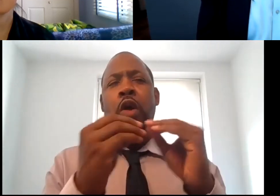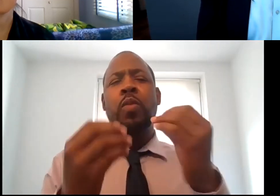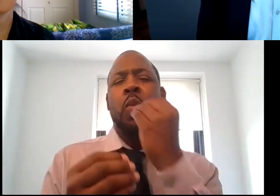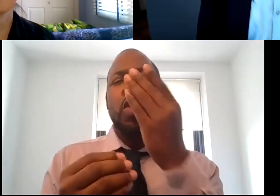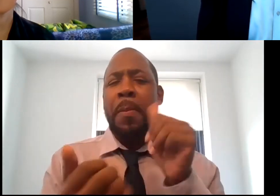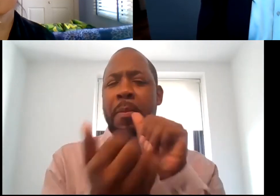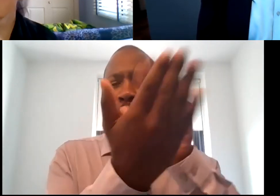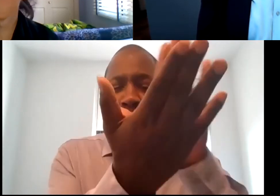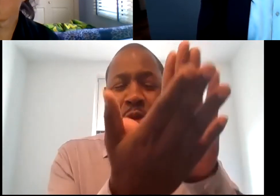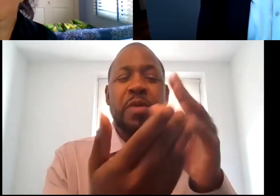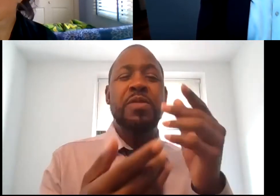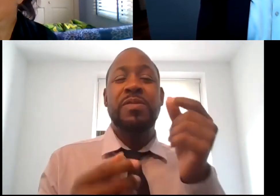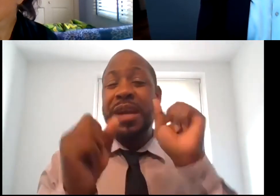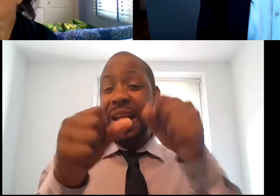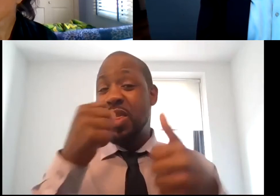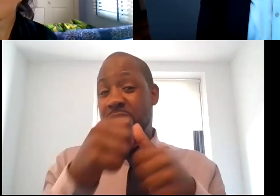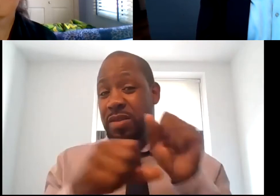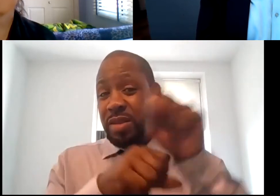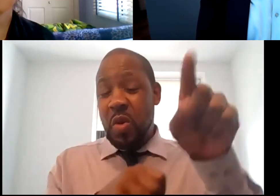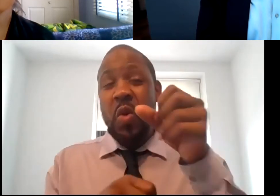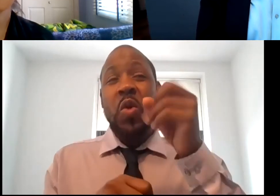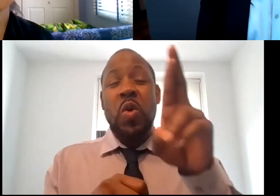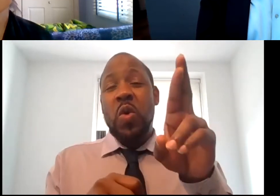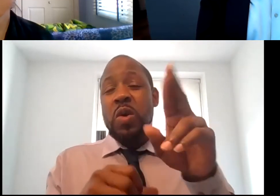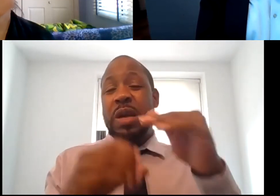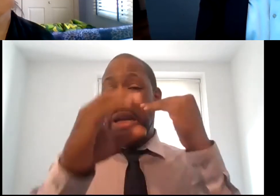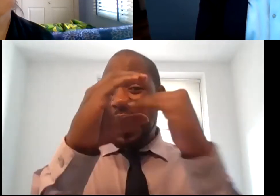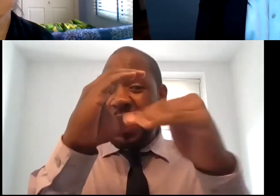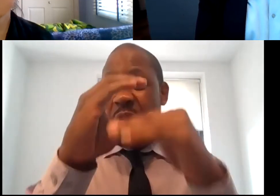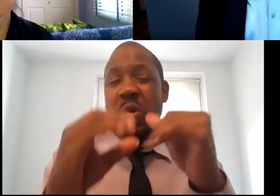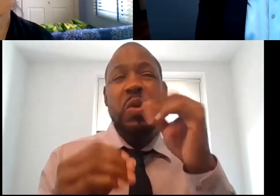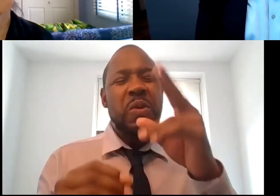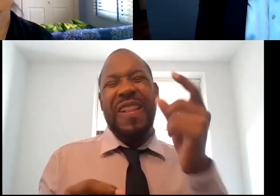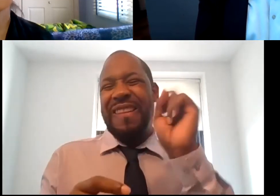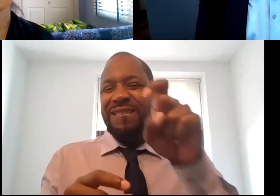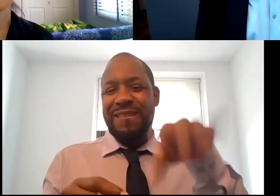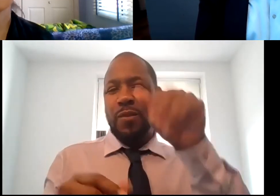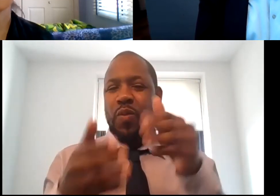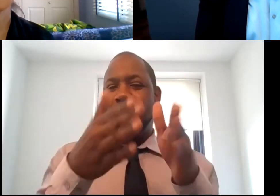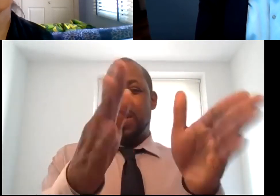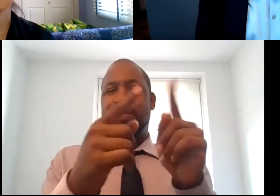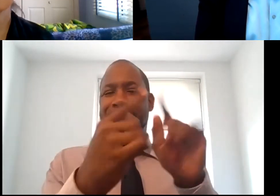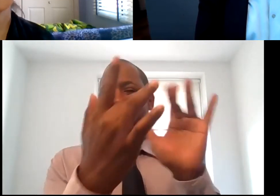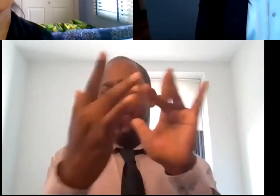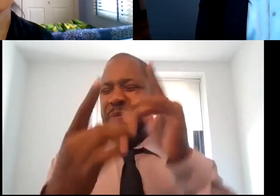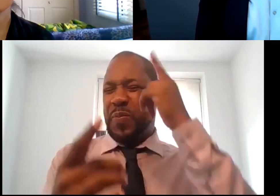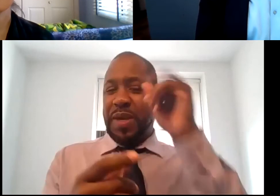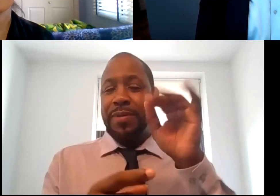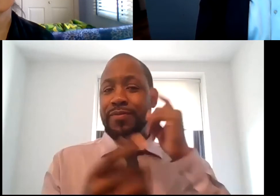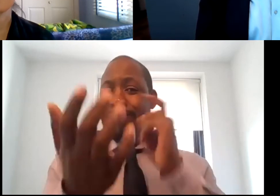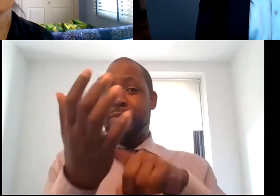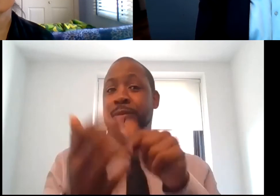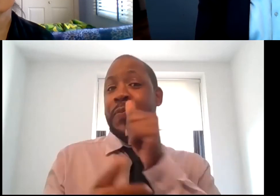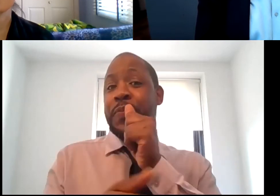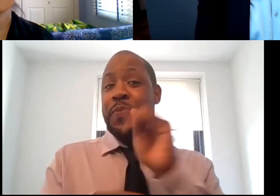I agree with Bethany. I think, you know, we want to use a very warm approach. We could send them a hard copy letter, or we could do an email. I